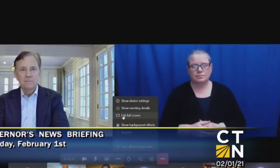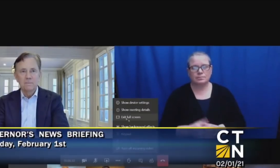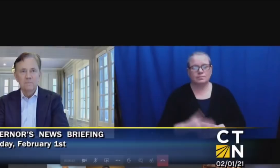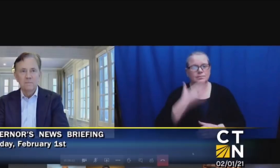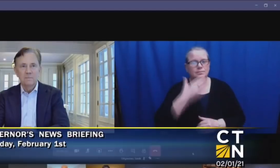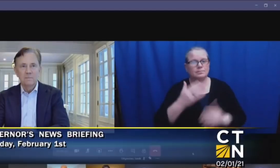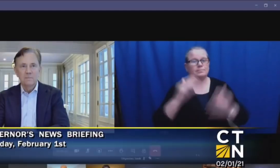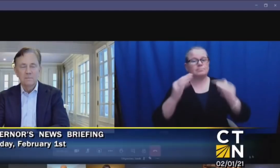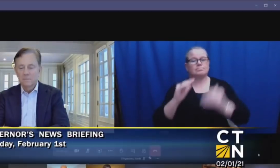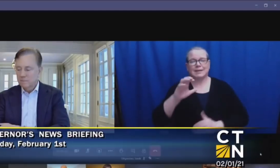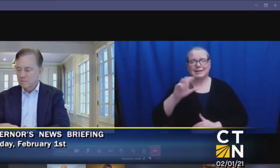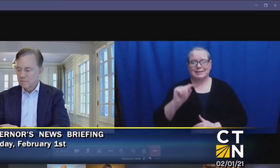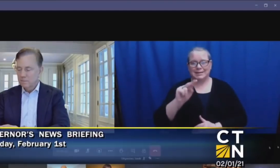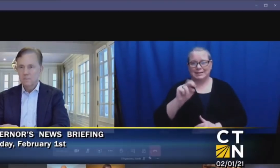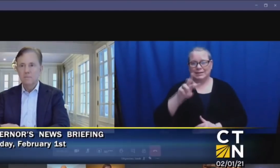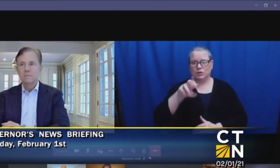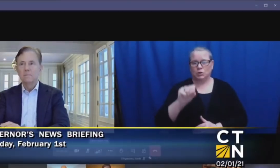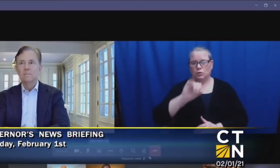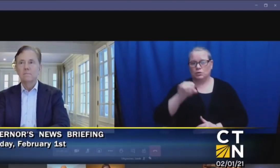CT News Junkie.